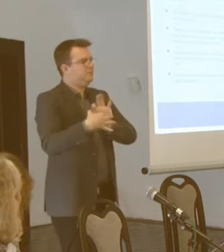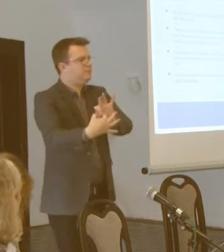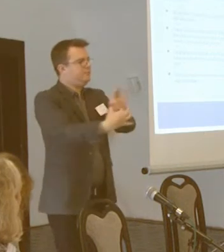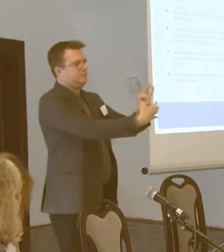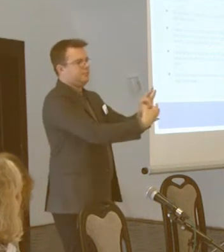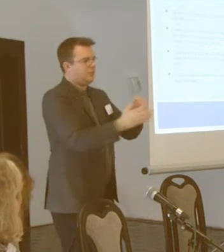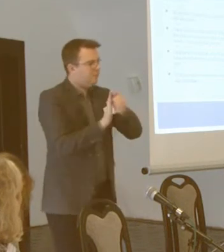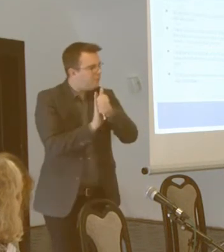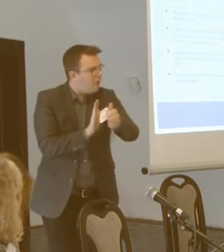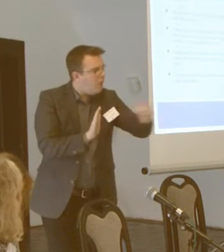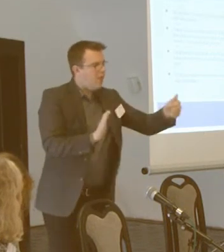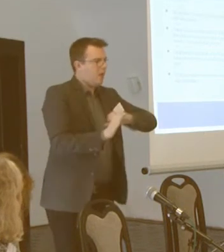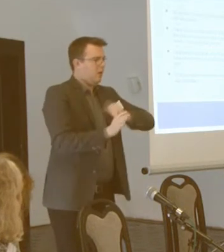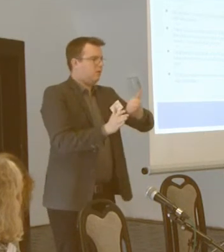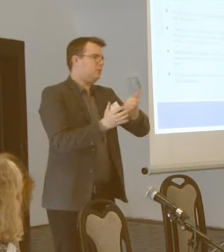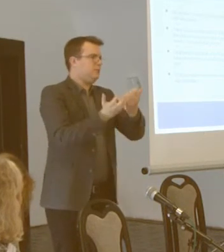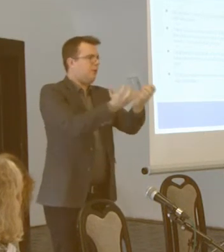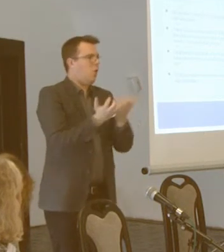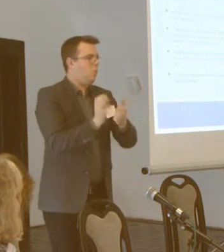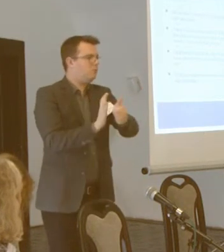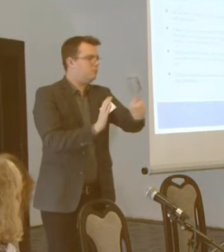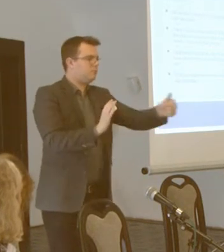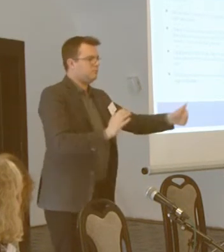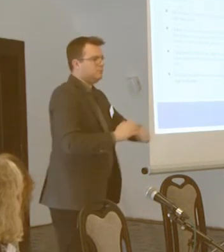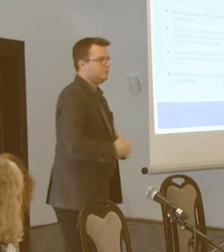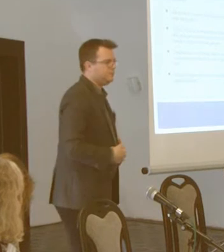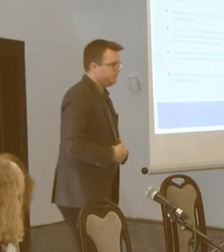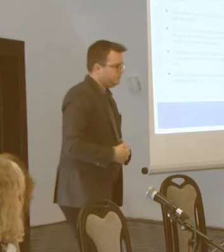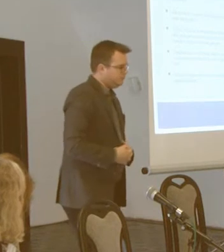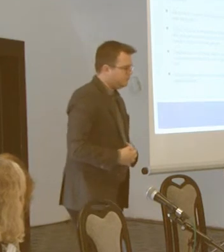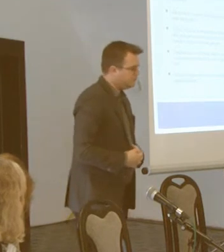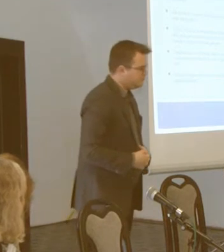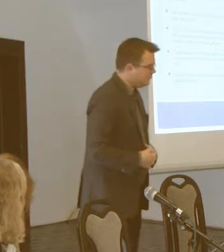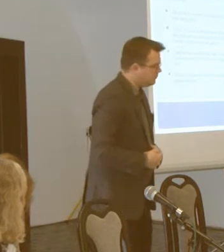offers for the deaf community should be based on individual needs.